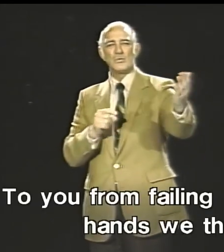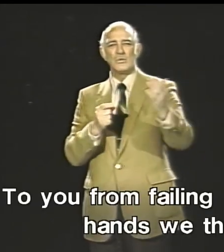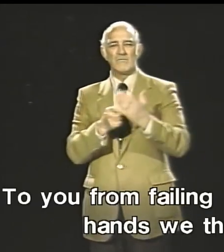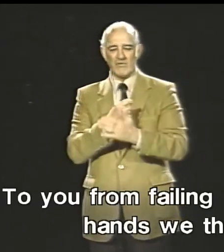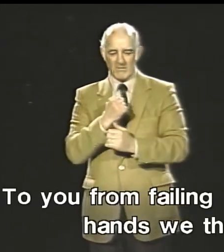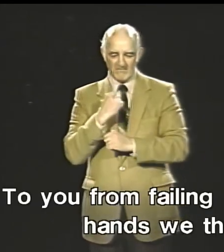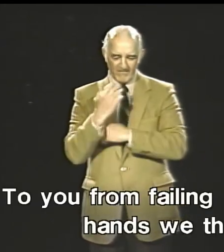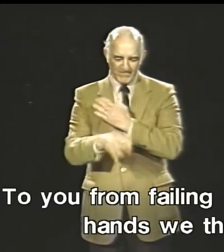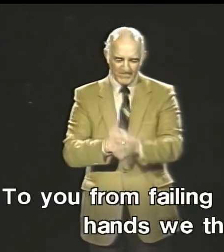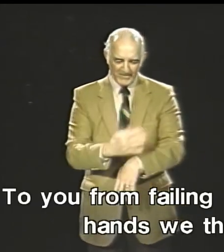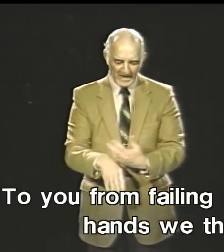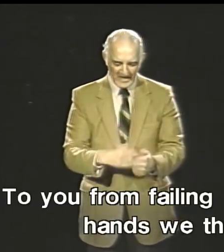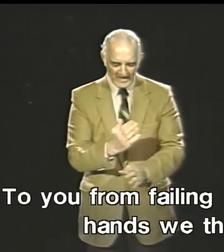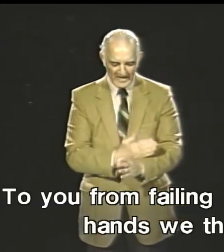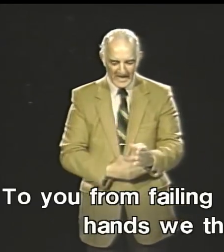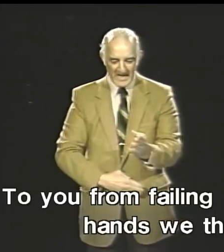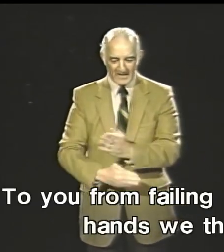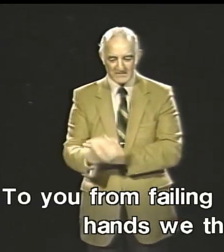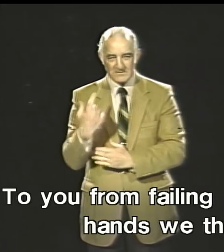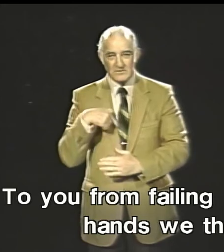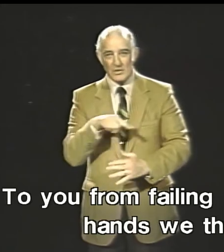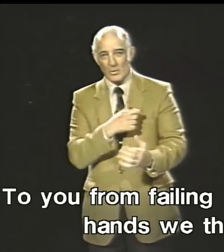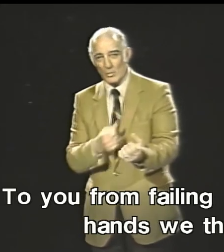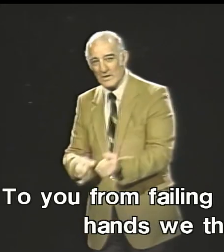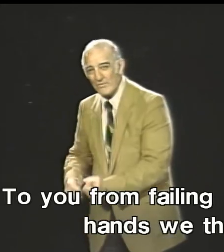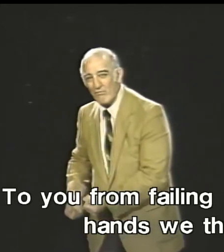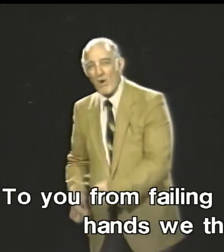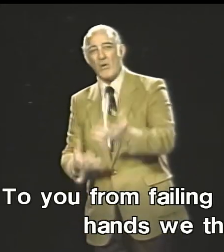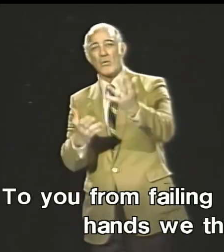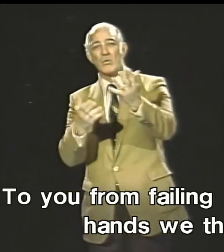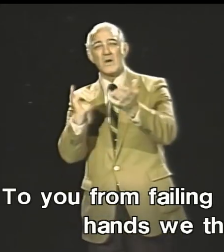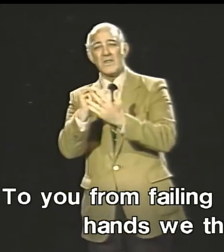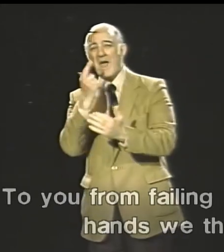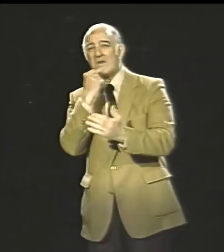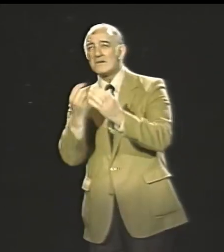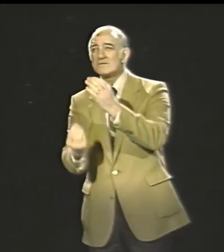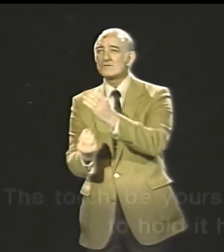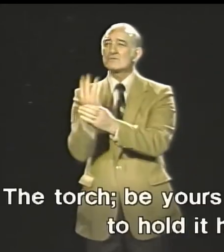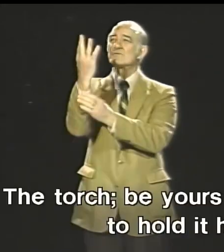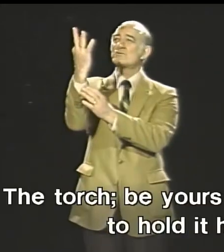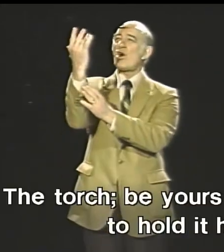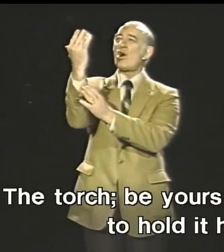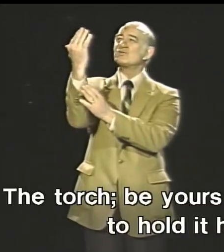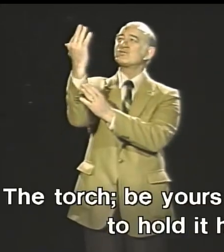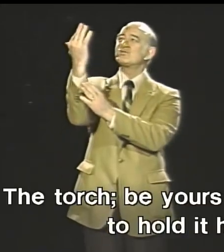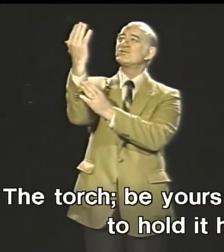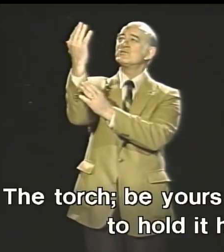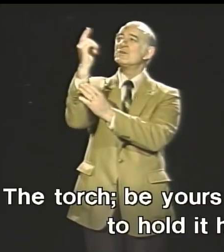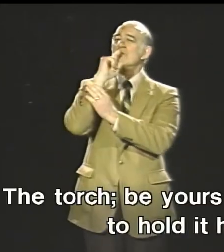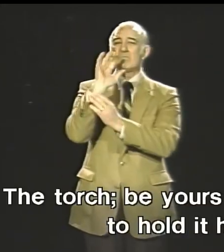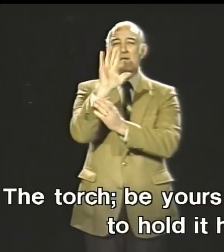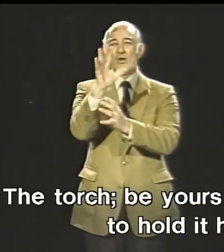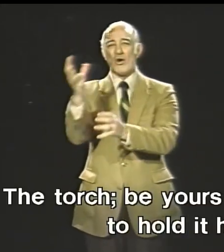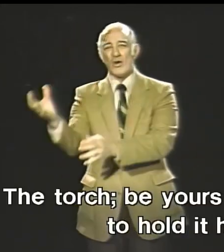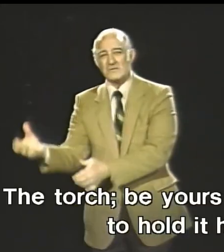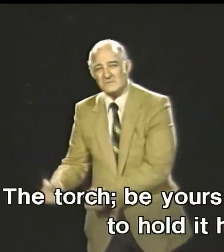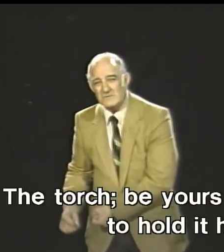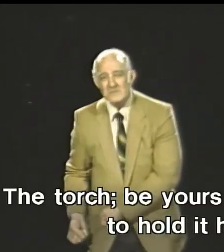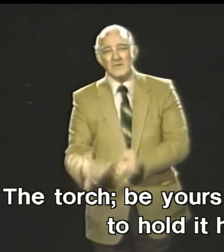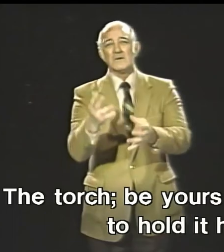To you, from failing hands, we throw the torch. Be